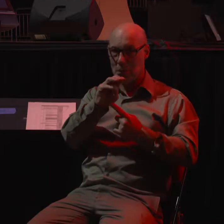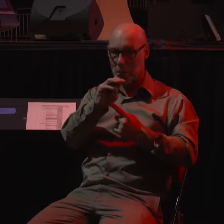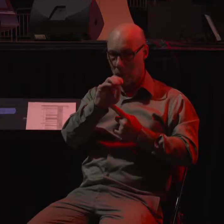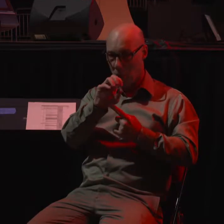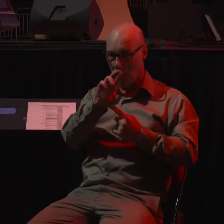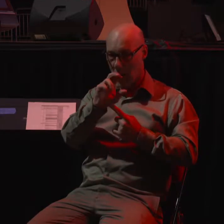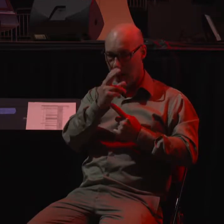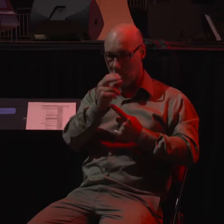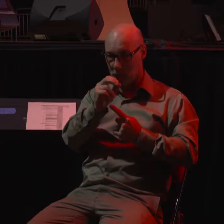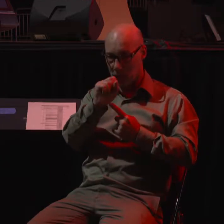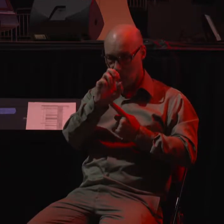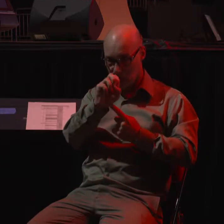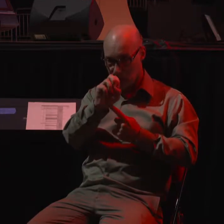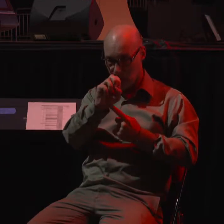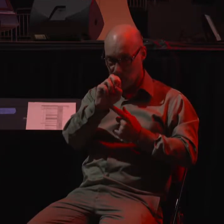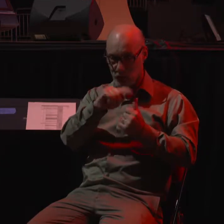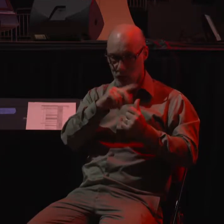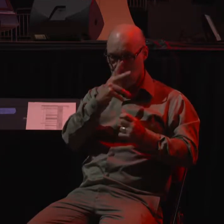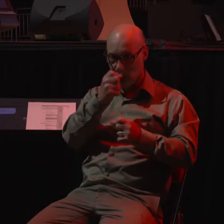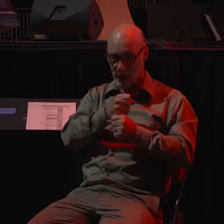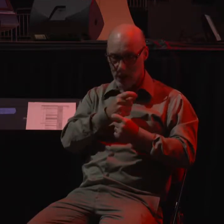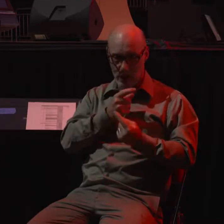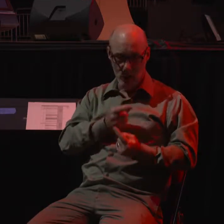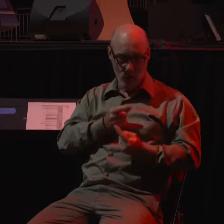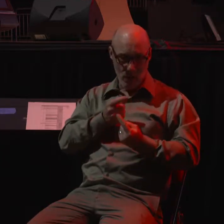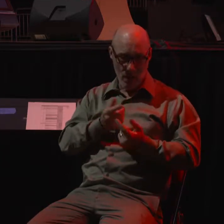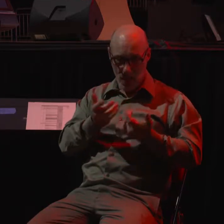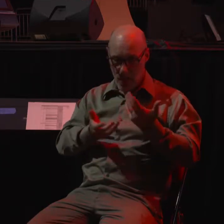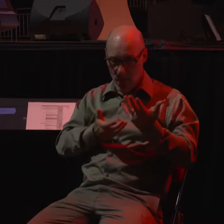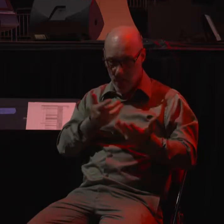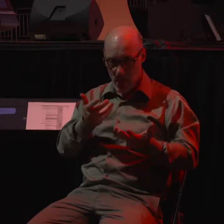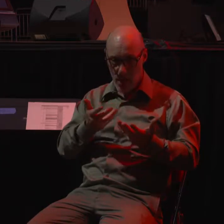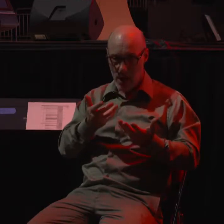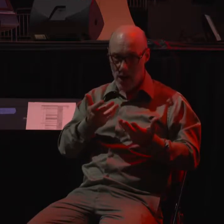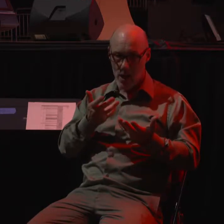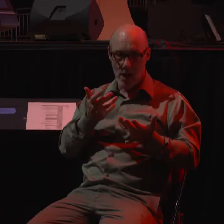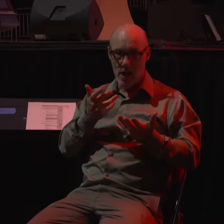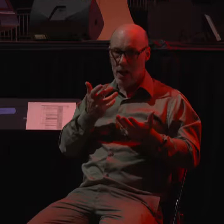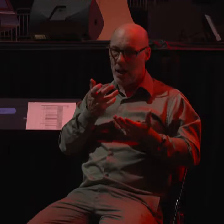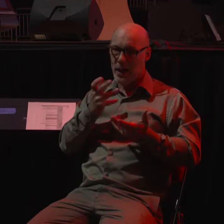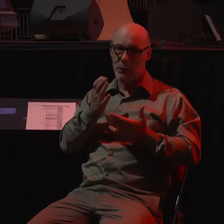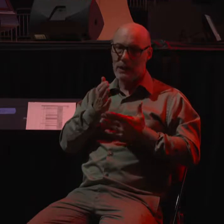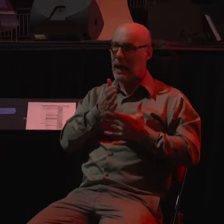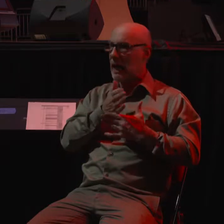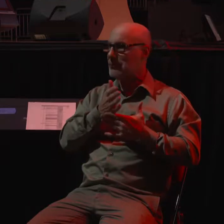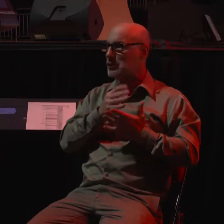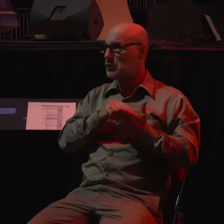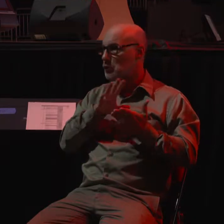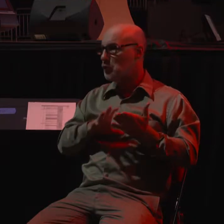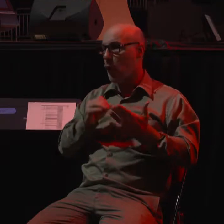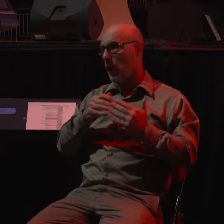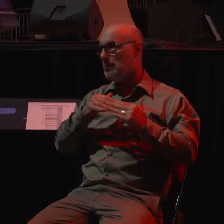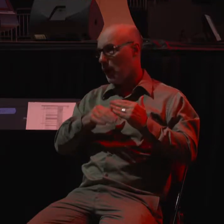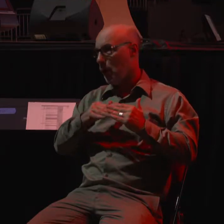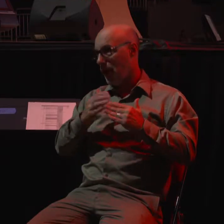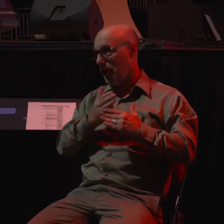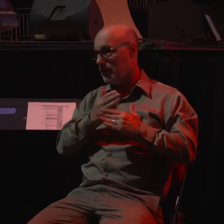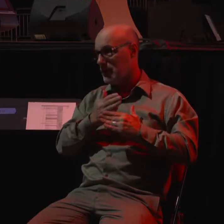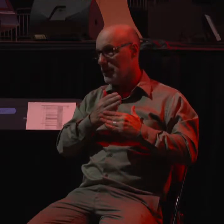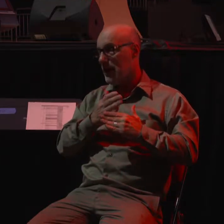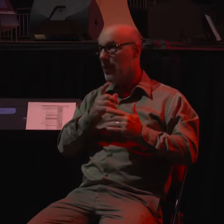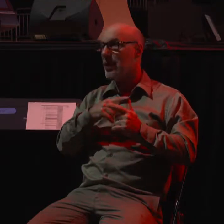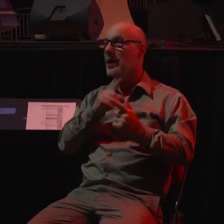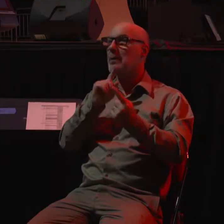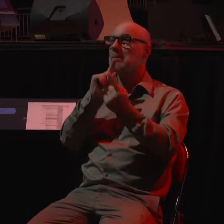struggled for the first few years of his days at Morehouse, was an average to below average student at best. And then he met a guy named